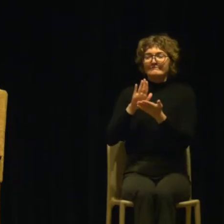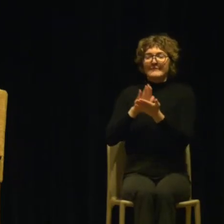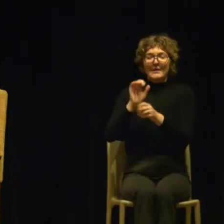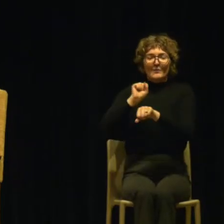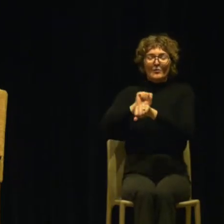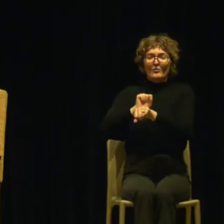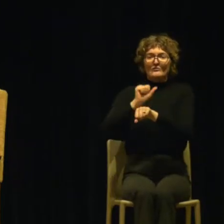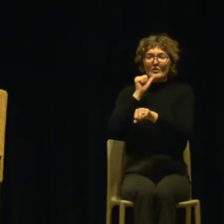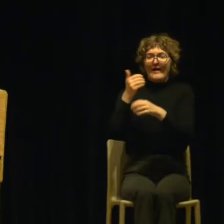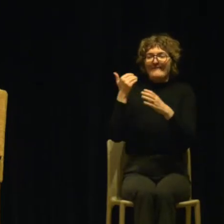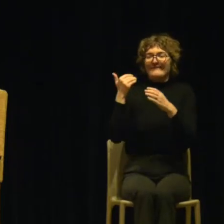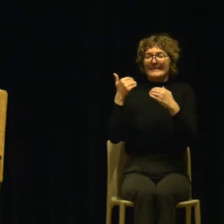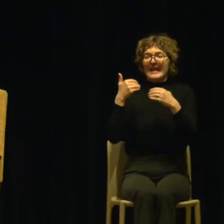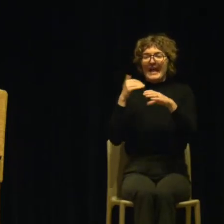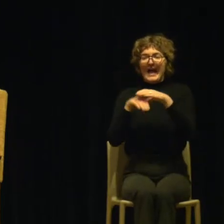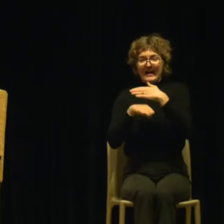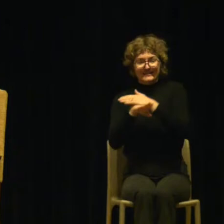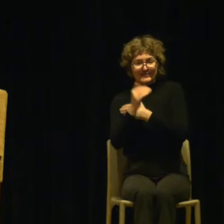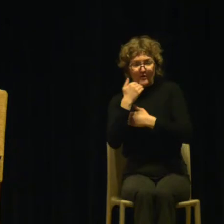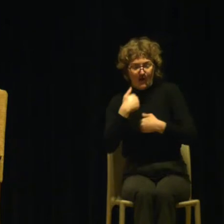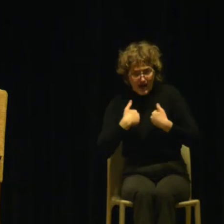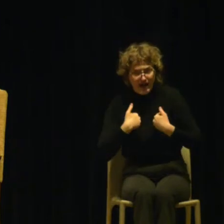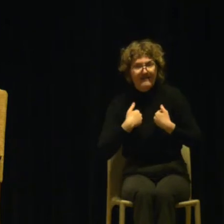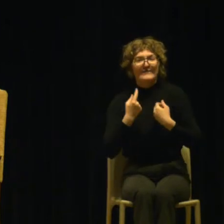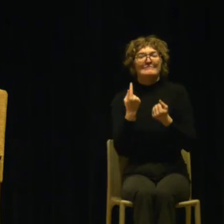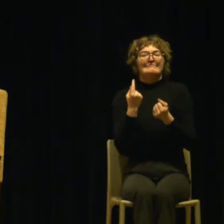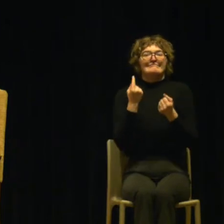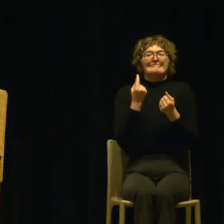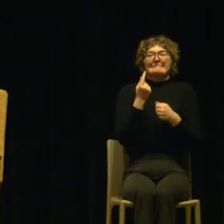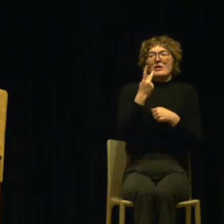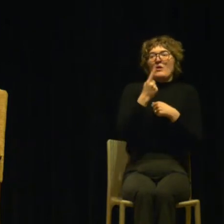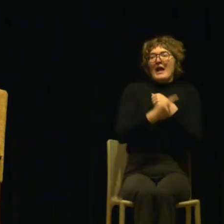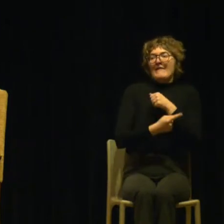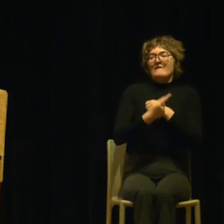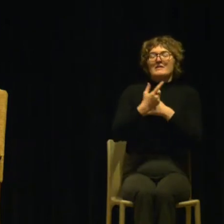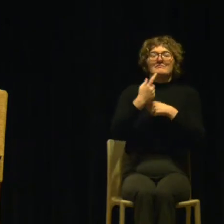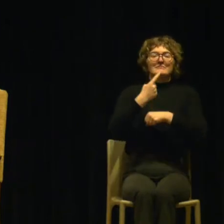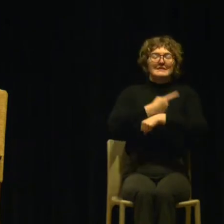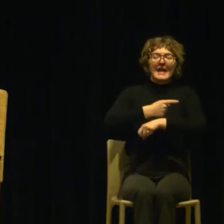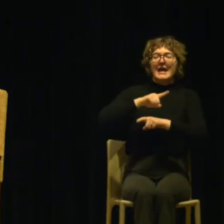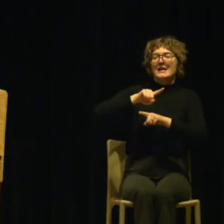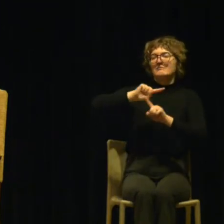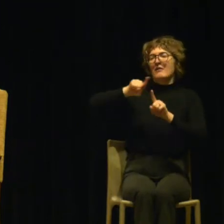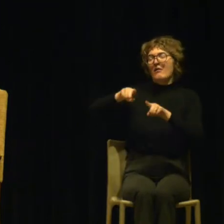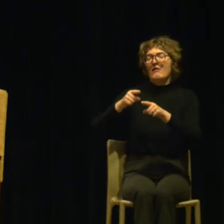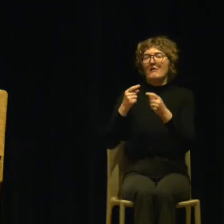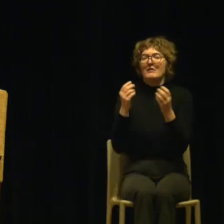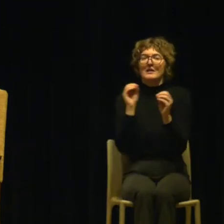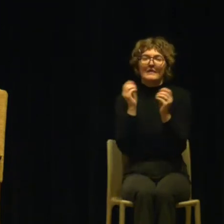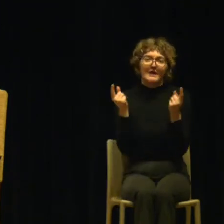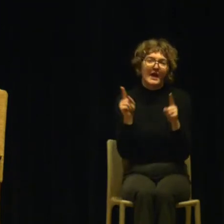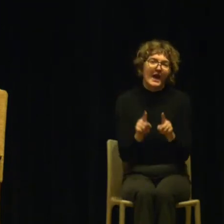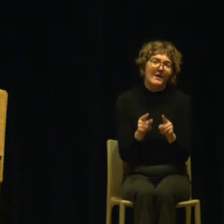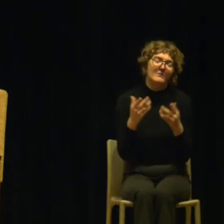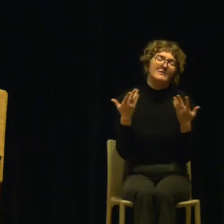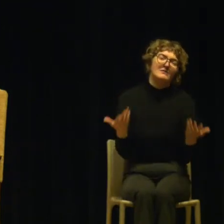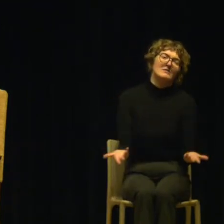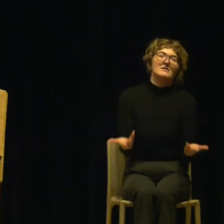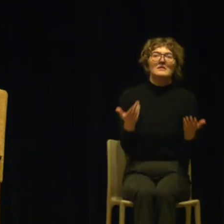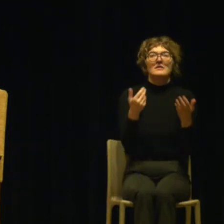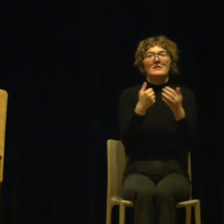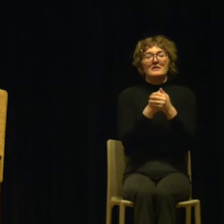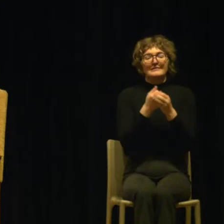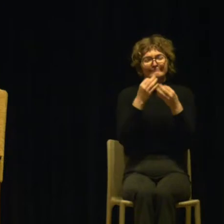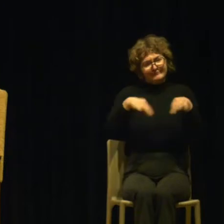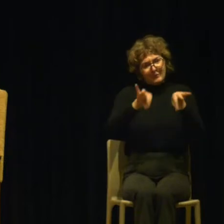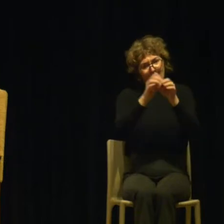have access to them. And now you've wasted half a day trying to get whatever your needs are. So it's practical